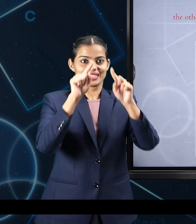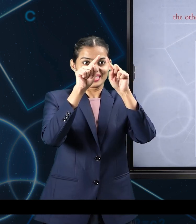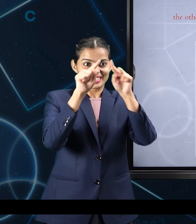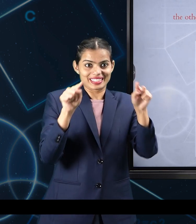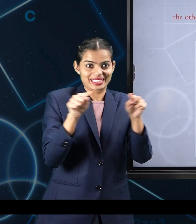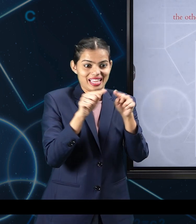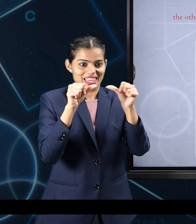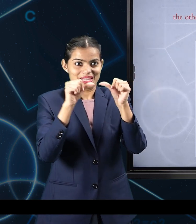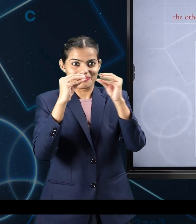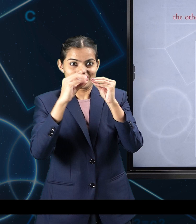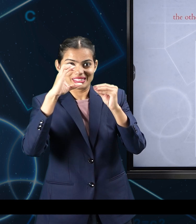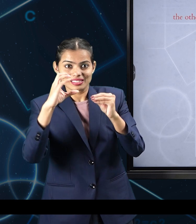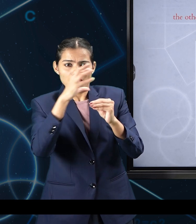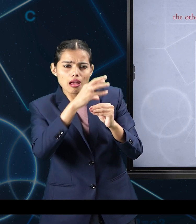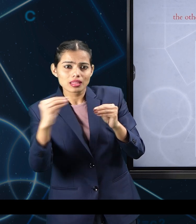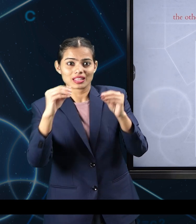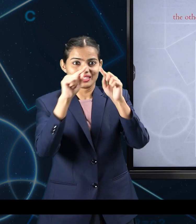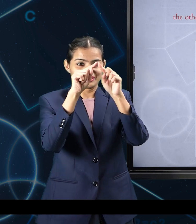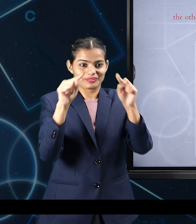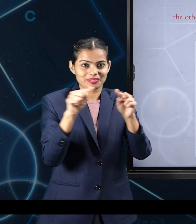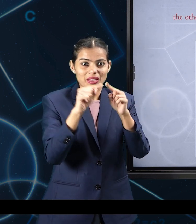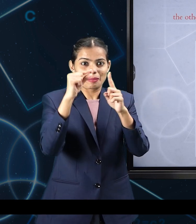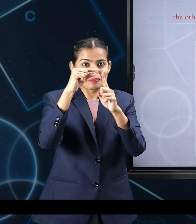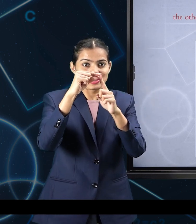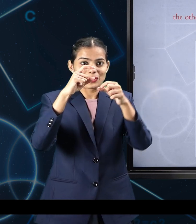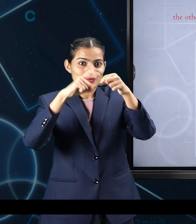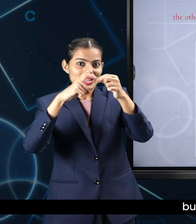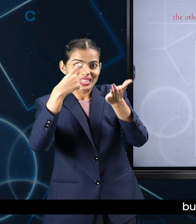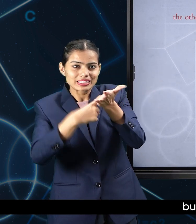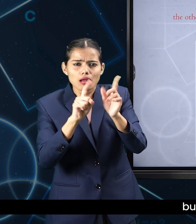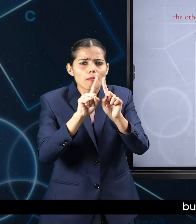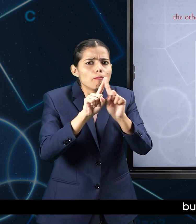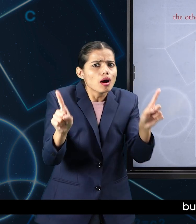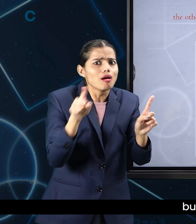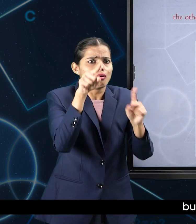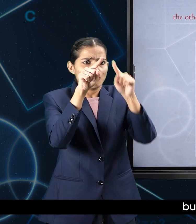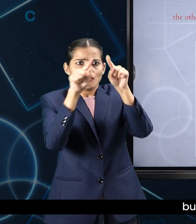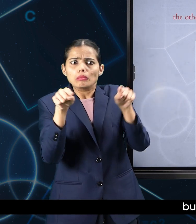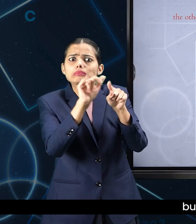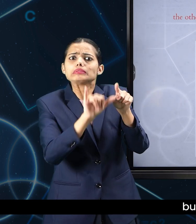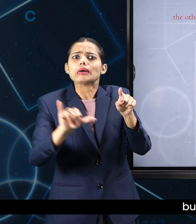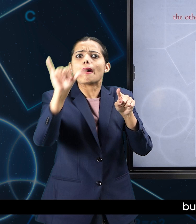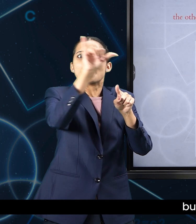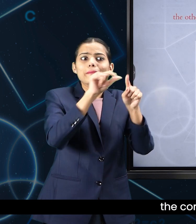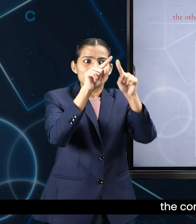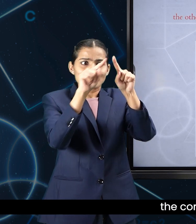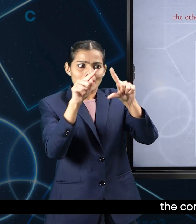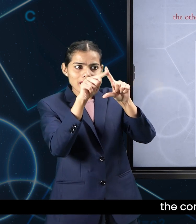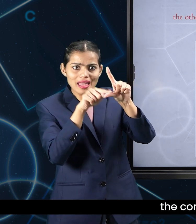Triangle ABC and triangle PQ are but in congruent triangles, the corresponding